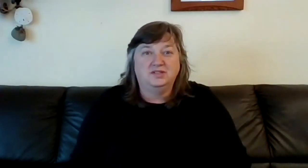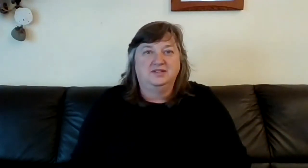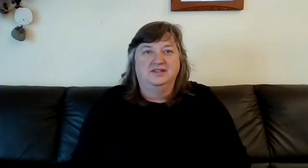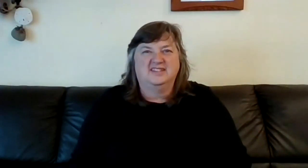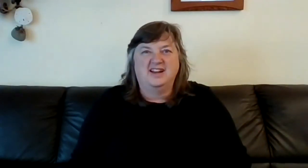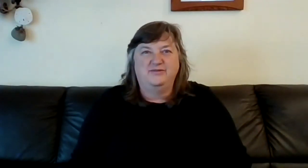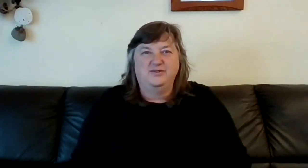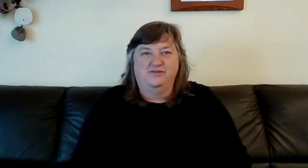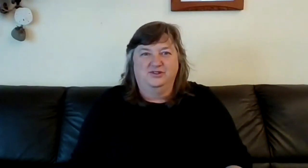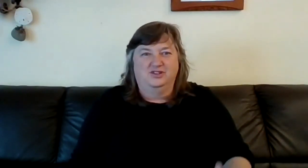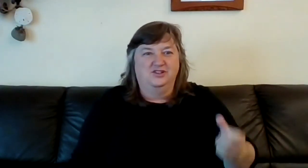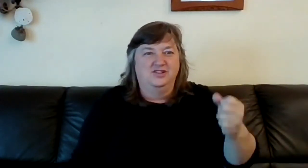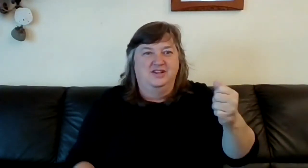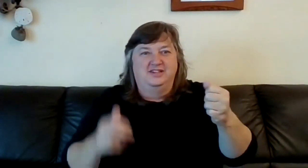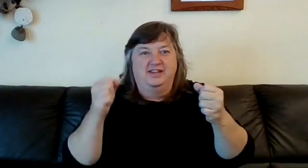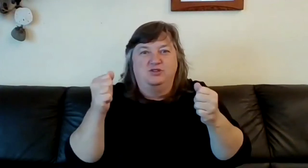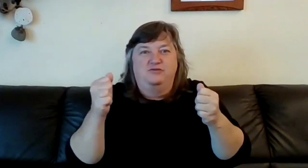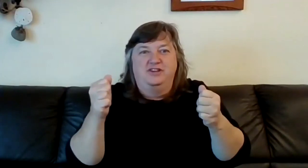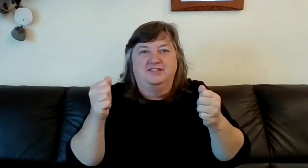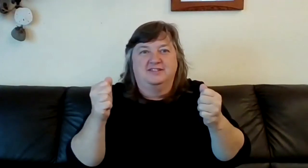Cold, it's kind of universal. Take two fists,